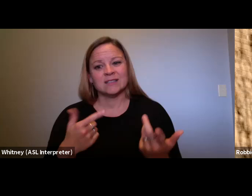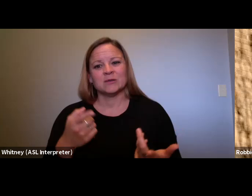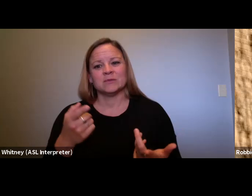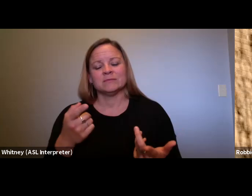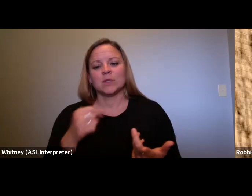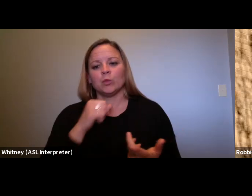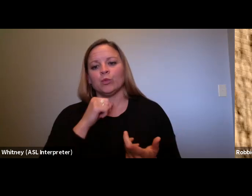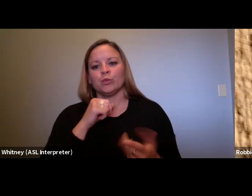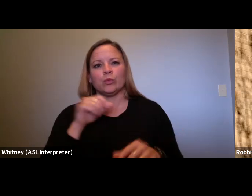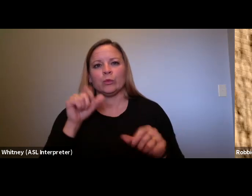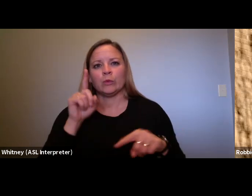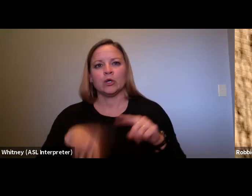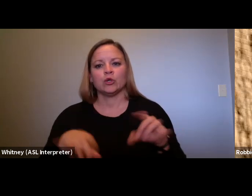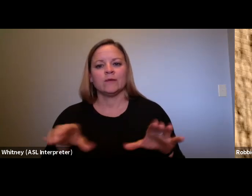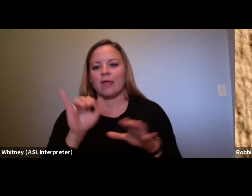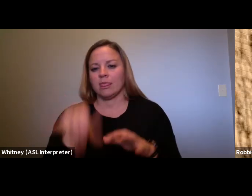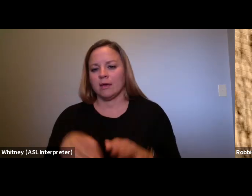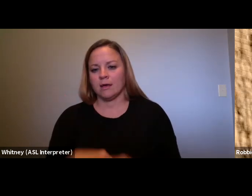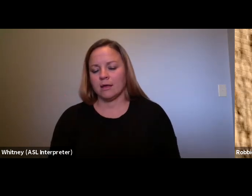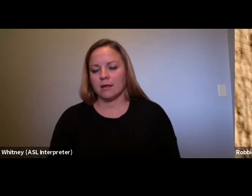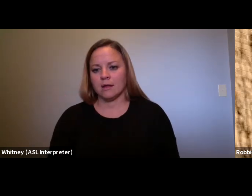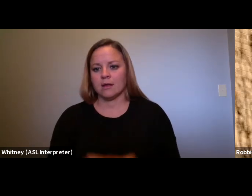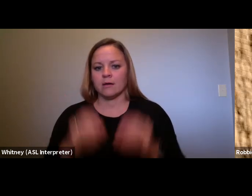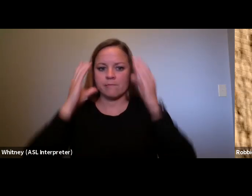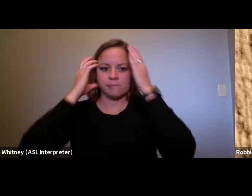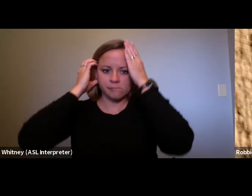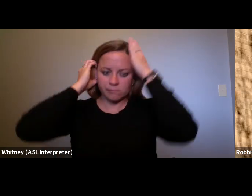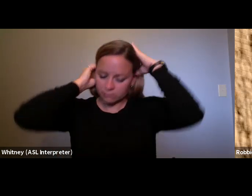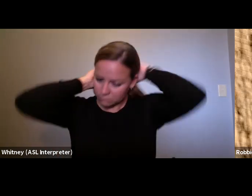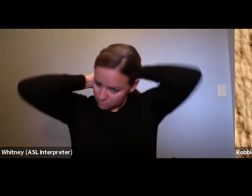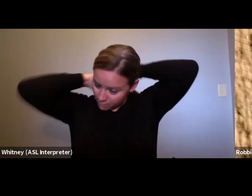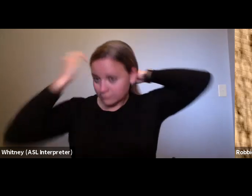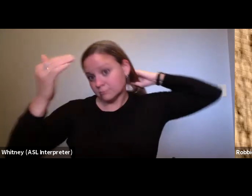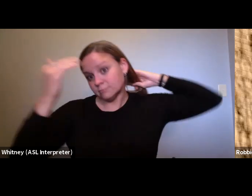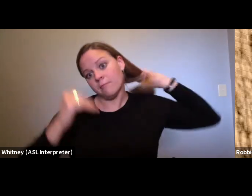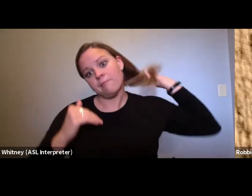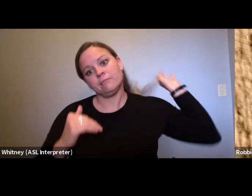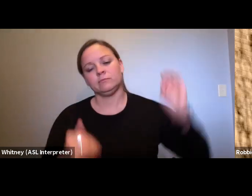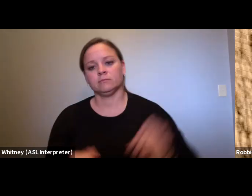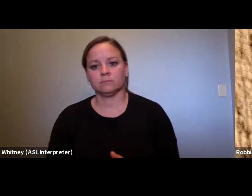have been able to do that. Next slide, please.